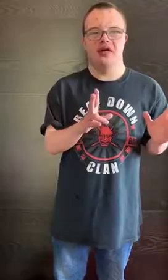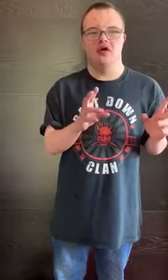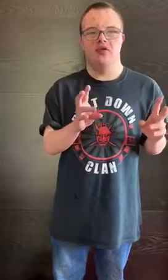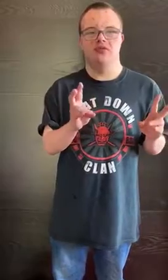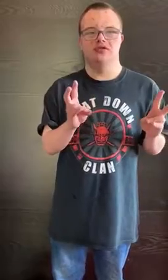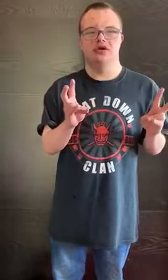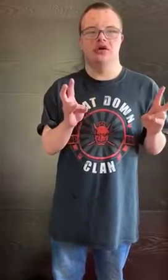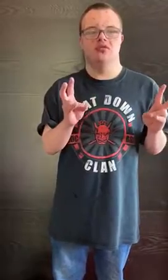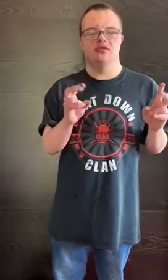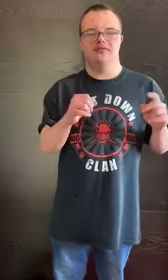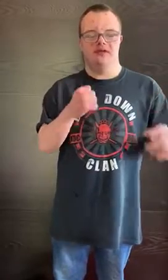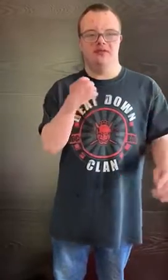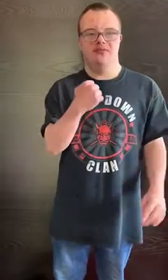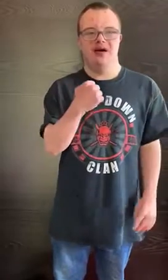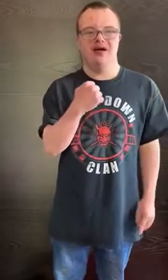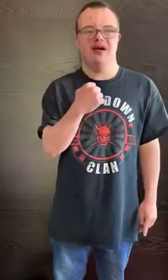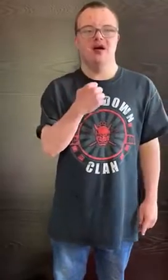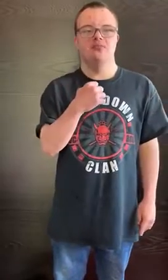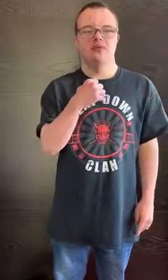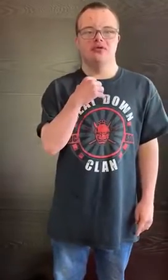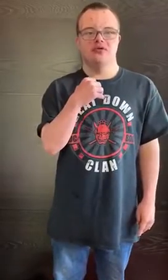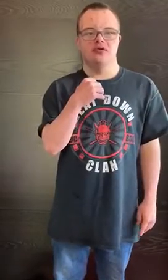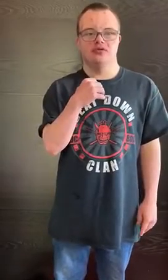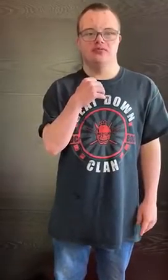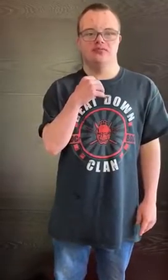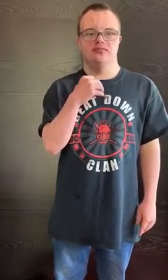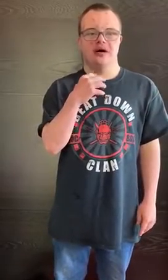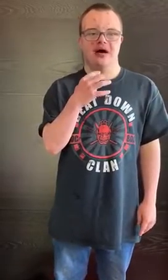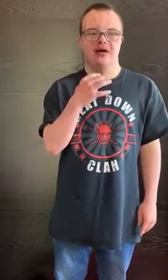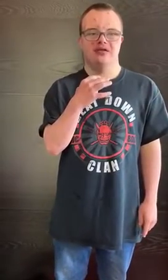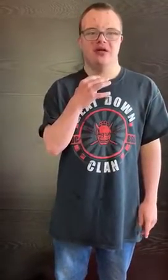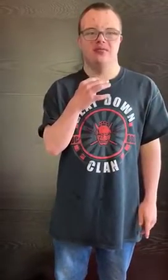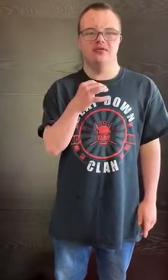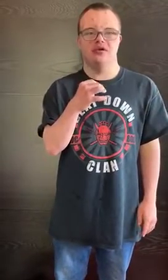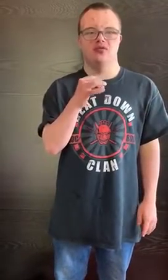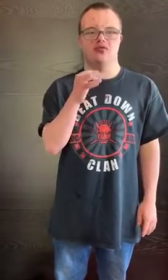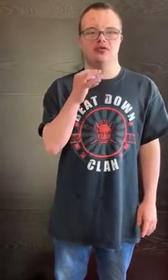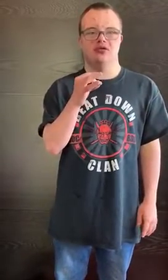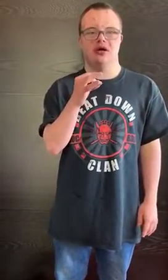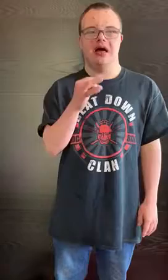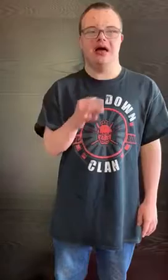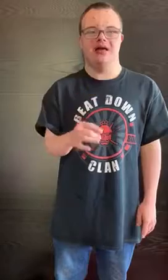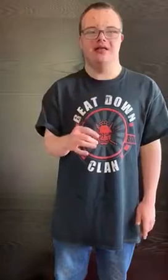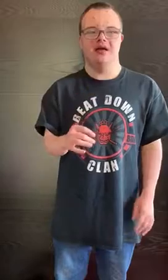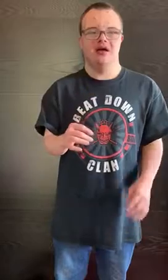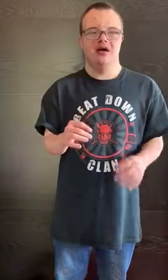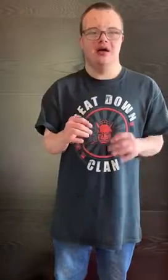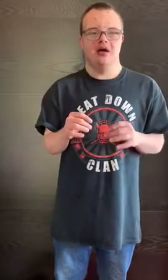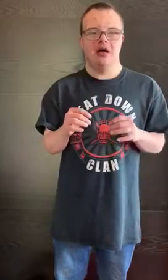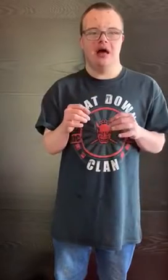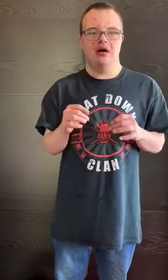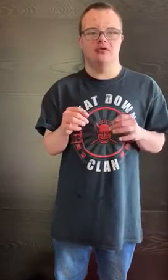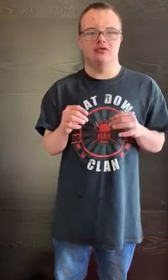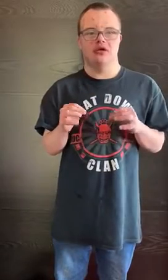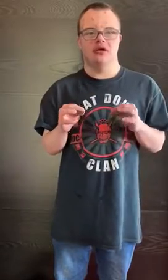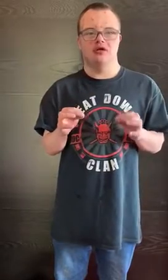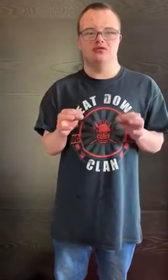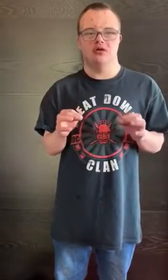and humans was fighting back. Music was by Thomas Wunder and Harold Closer.